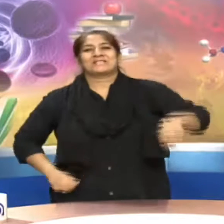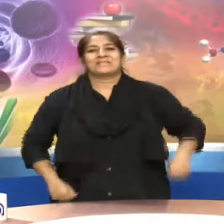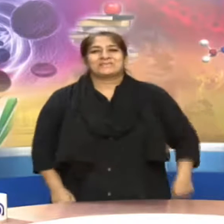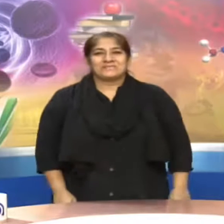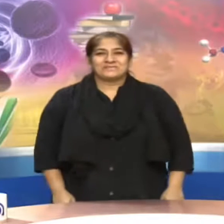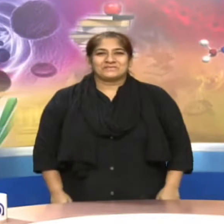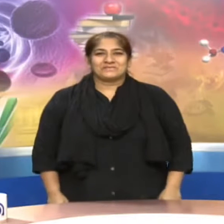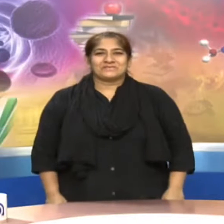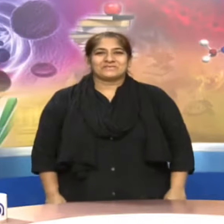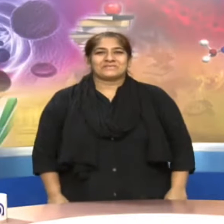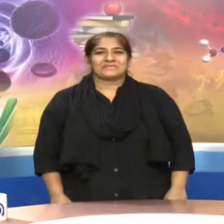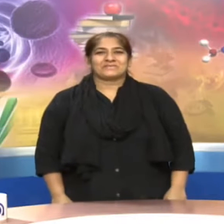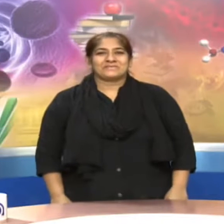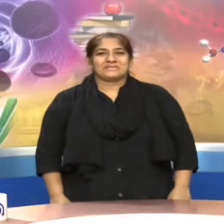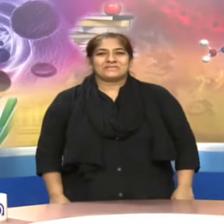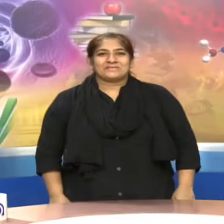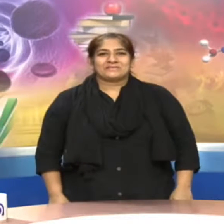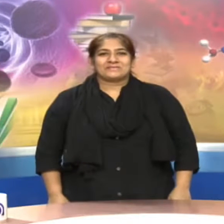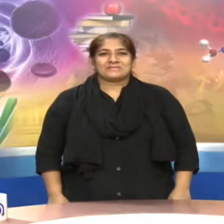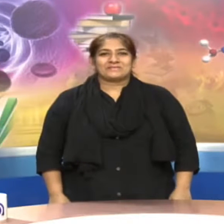to improve their work.